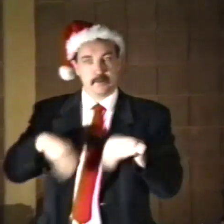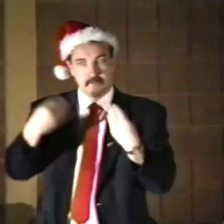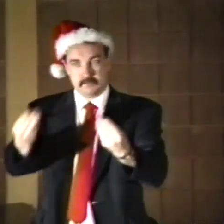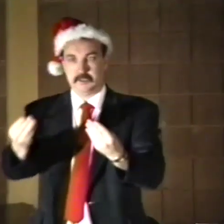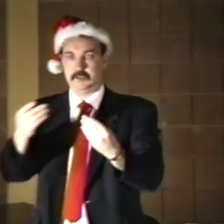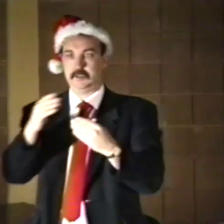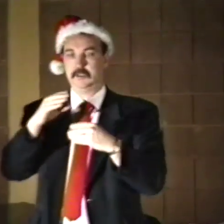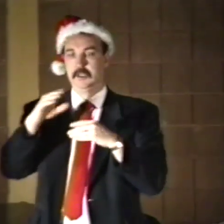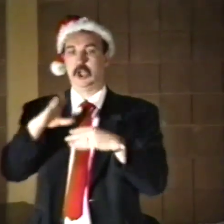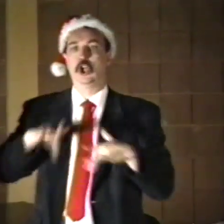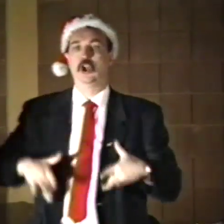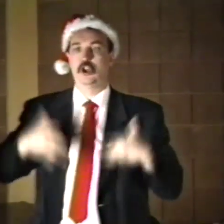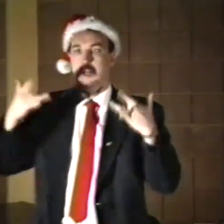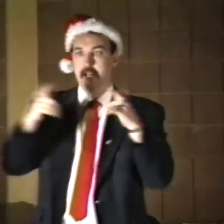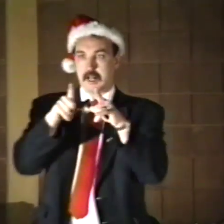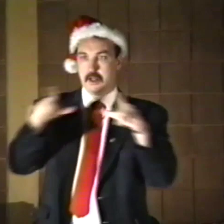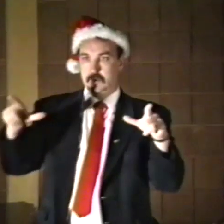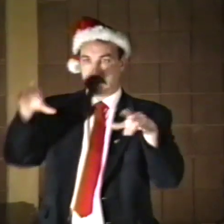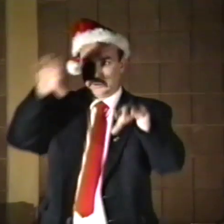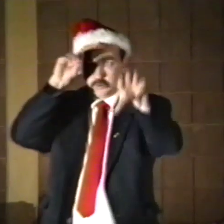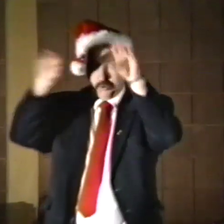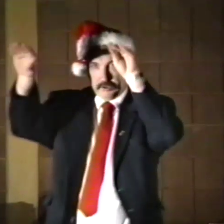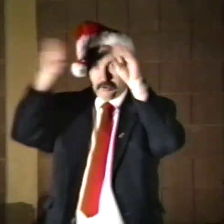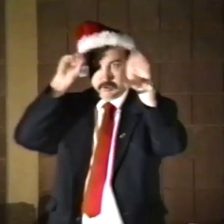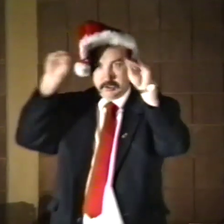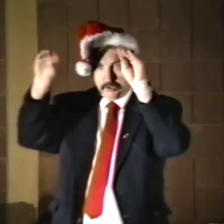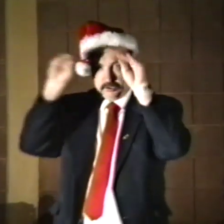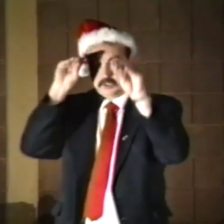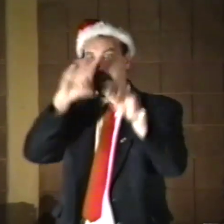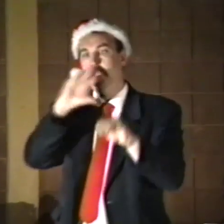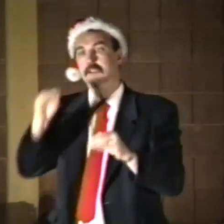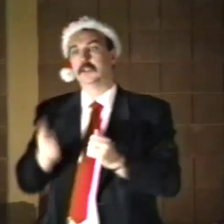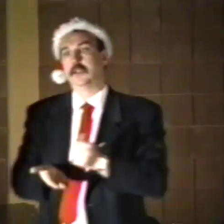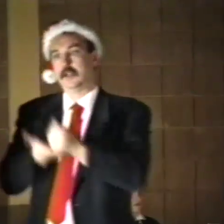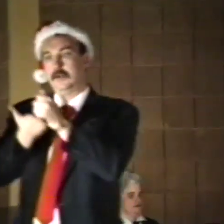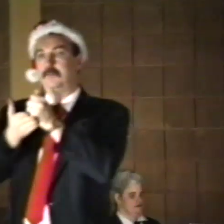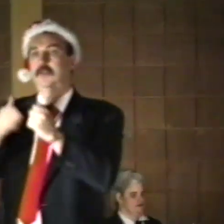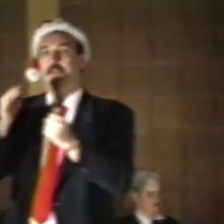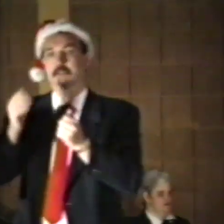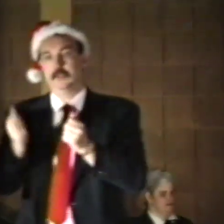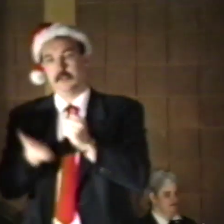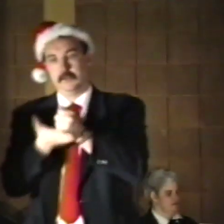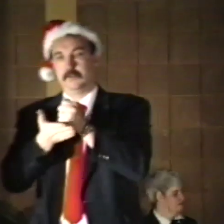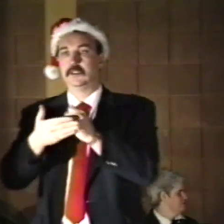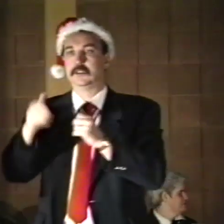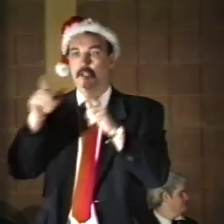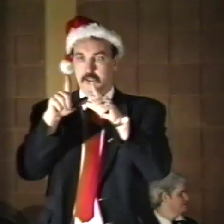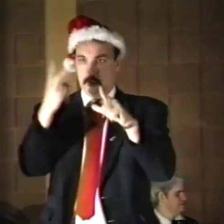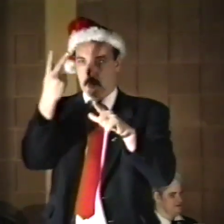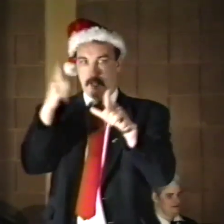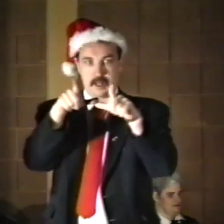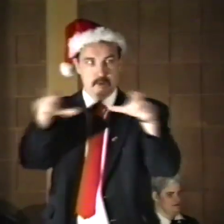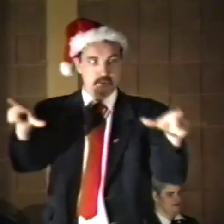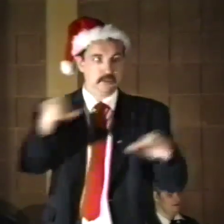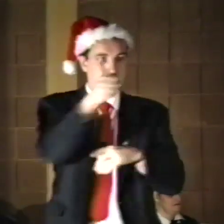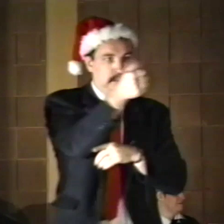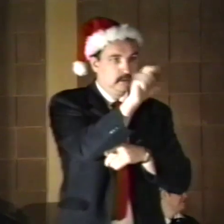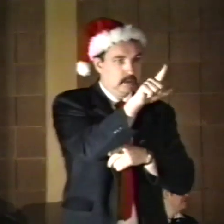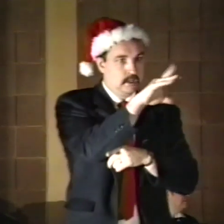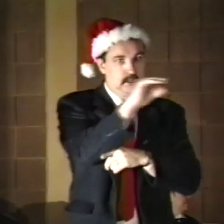Bilingual bicultural program provides early language acquisition and helps facilitate the development of two